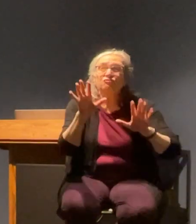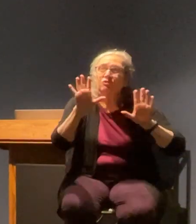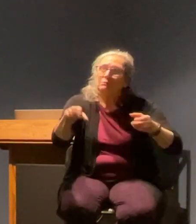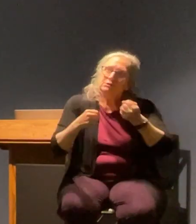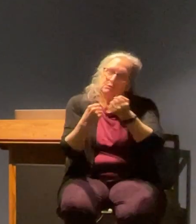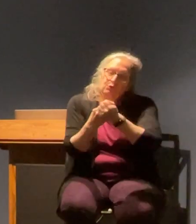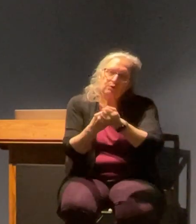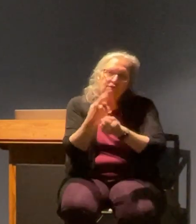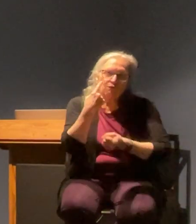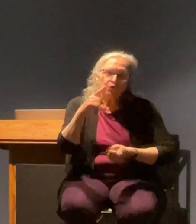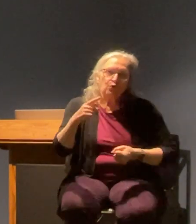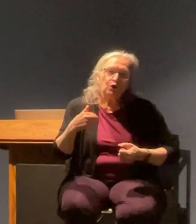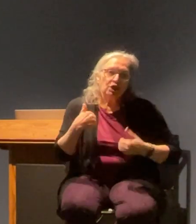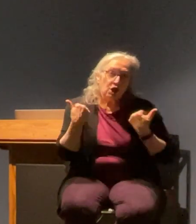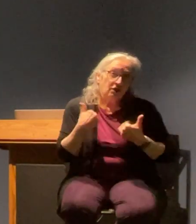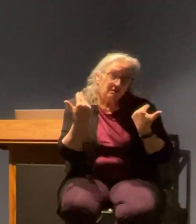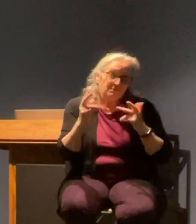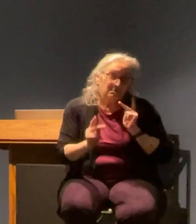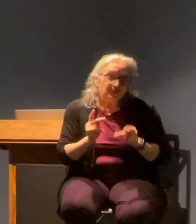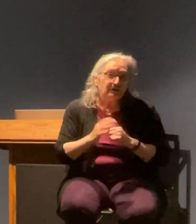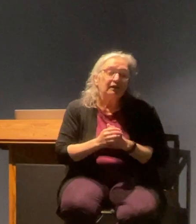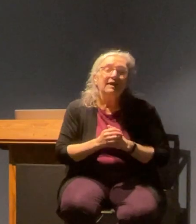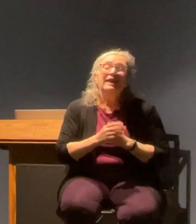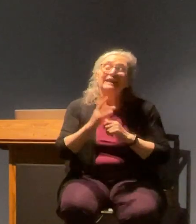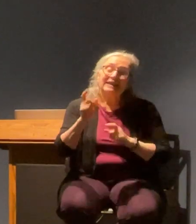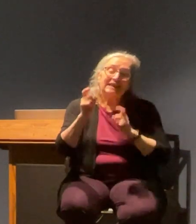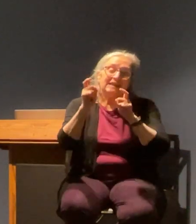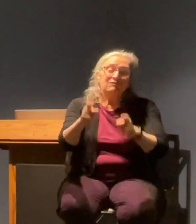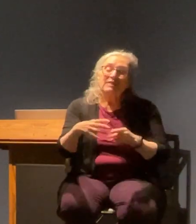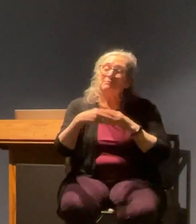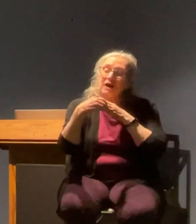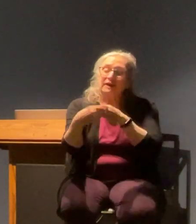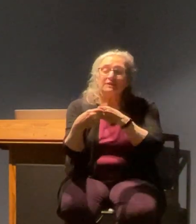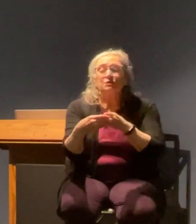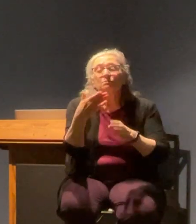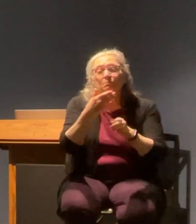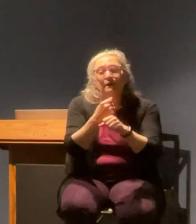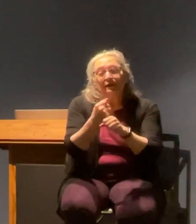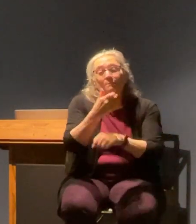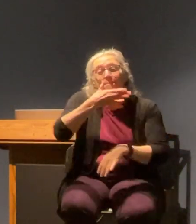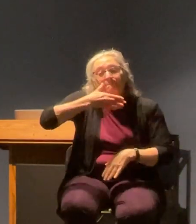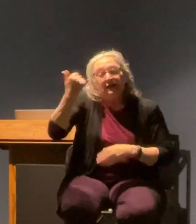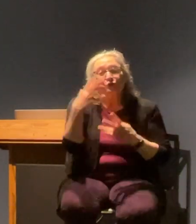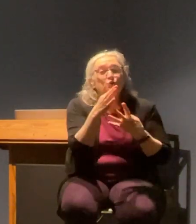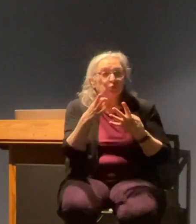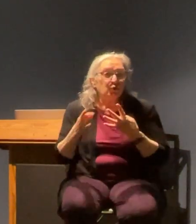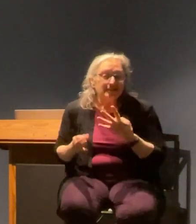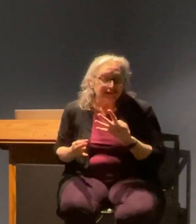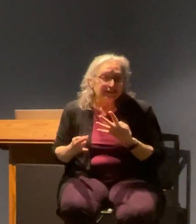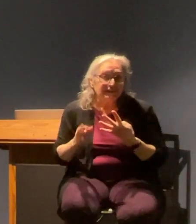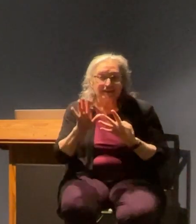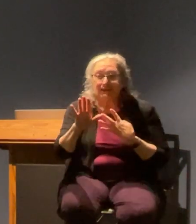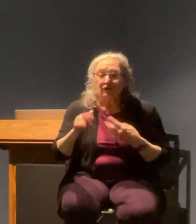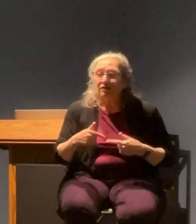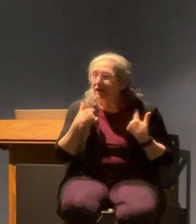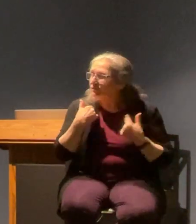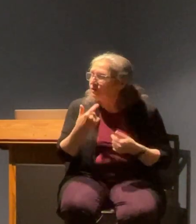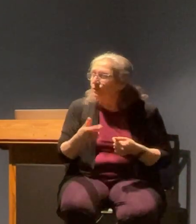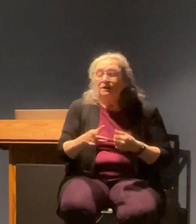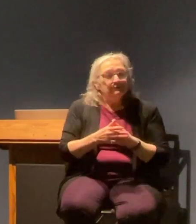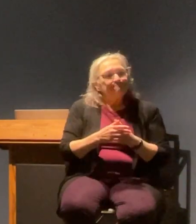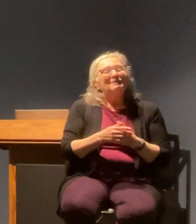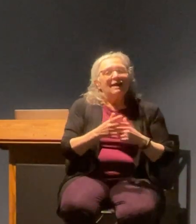also gives them guidance to make better choices about their lives, because while certainly lived